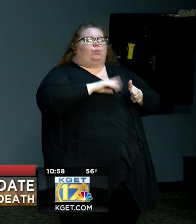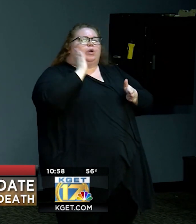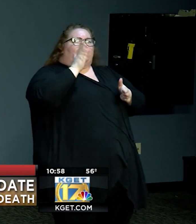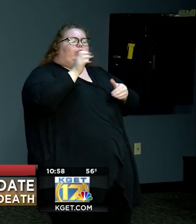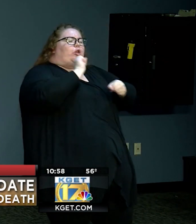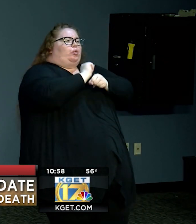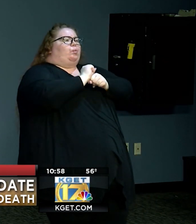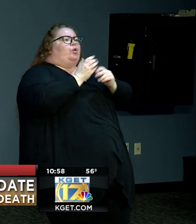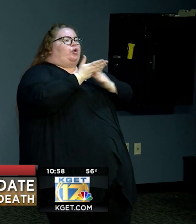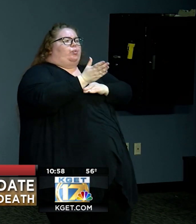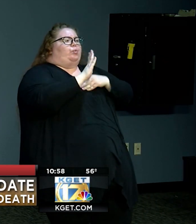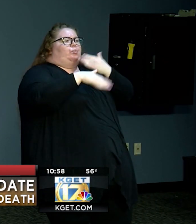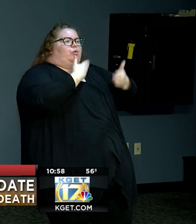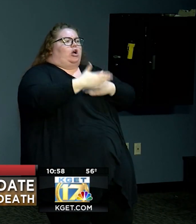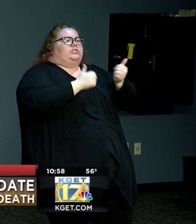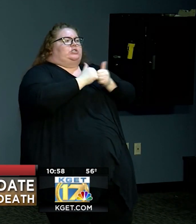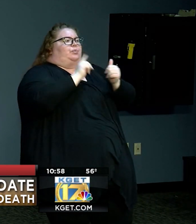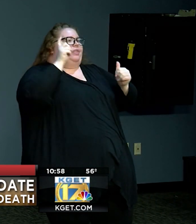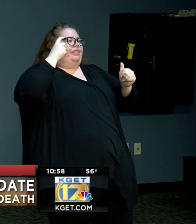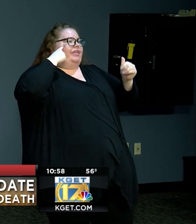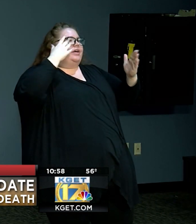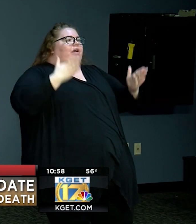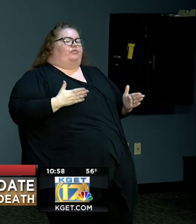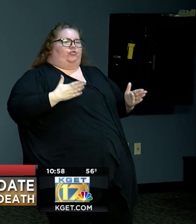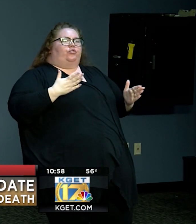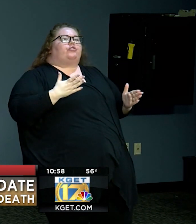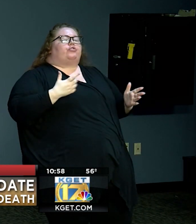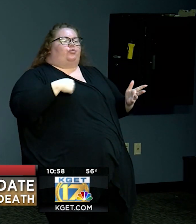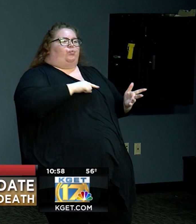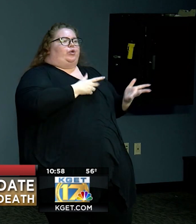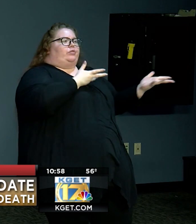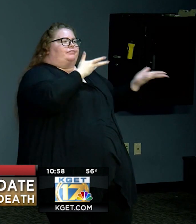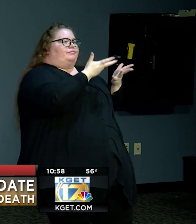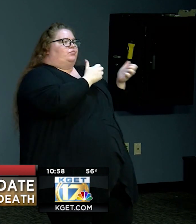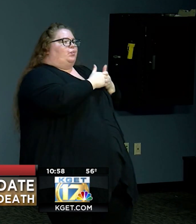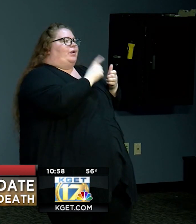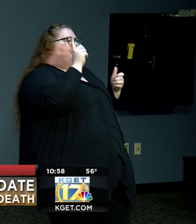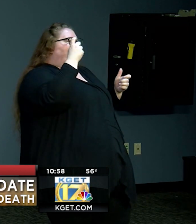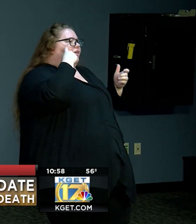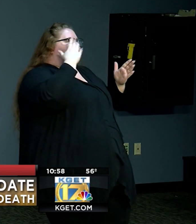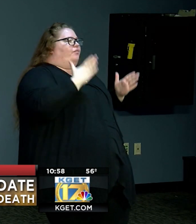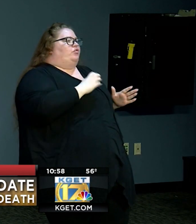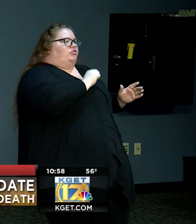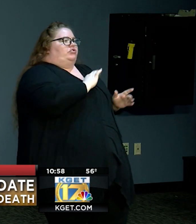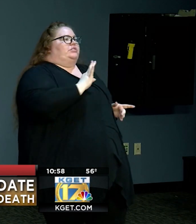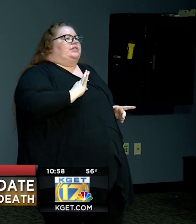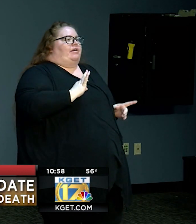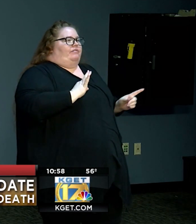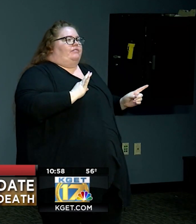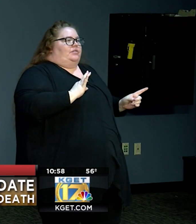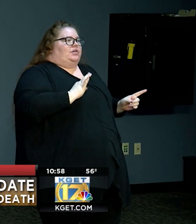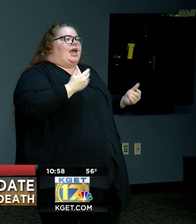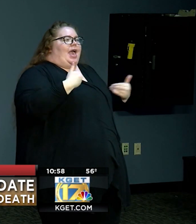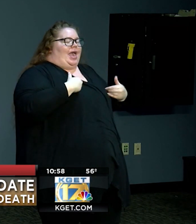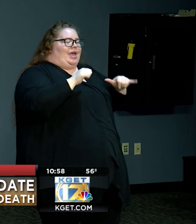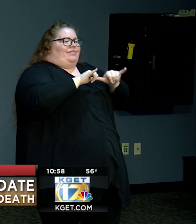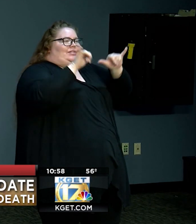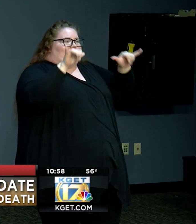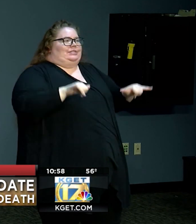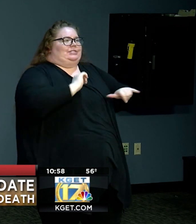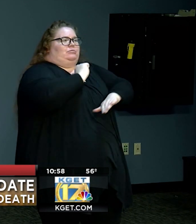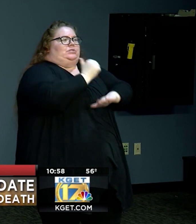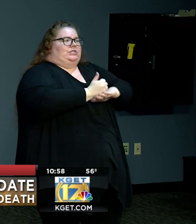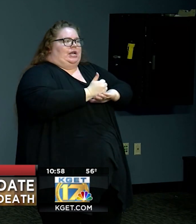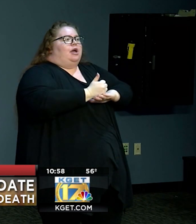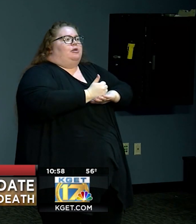those processes with the governor. I'm in regular communication with his staff to ensure that we have the systems in place when this is